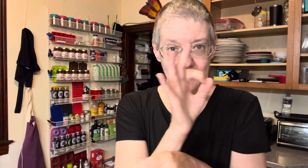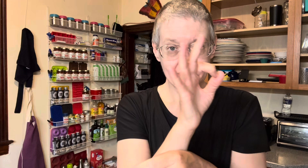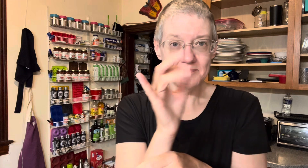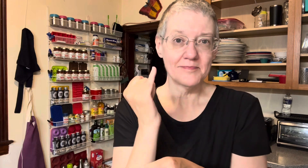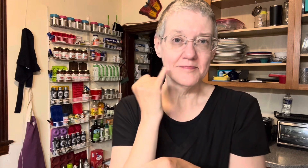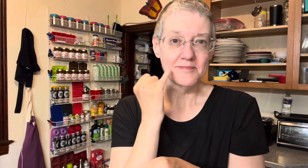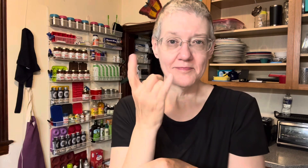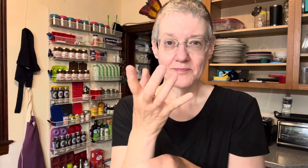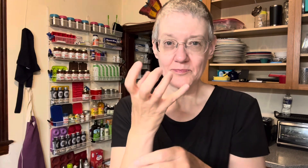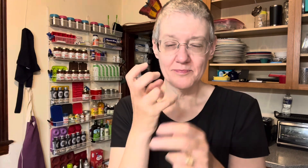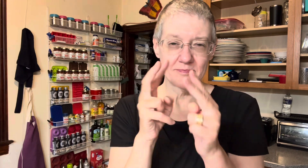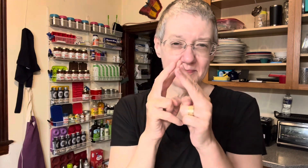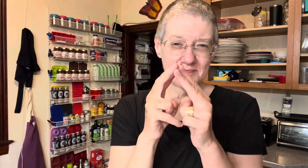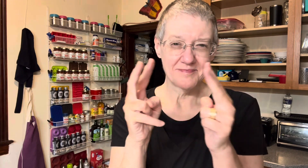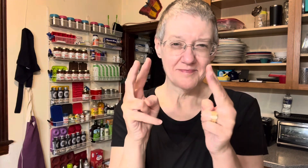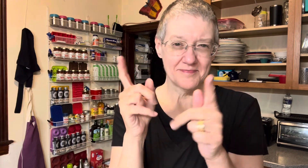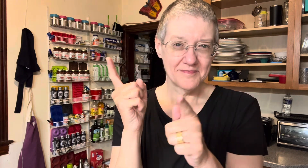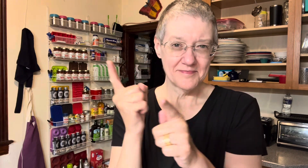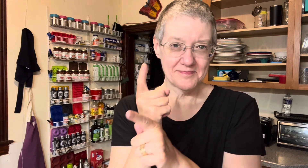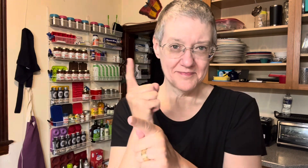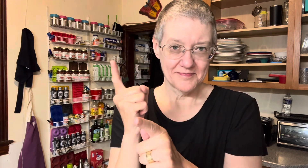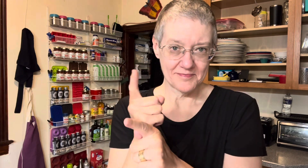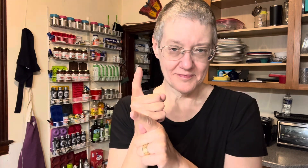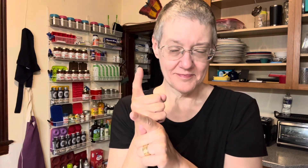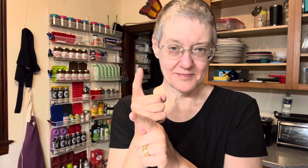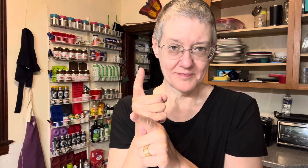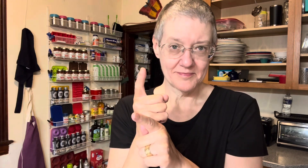the dough if you want more accuracy.